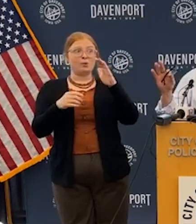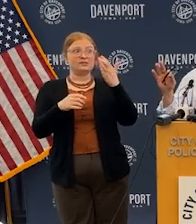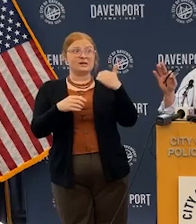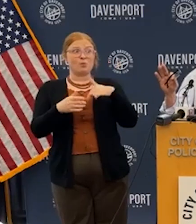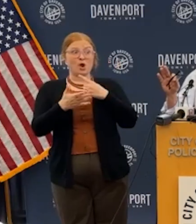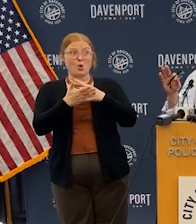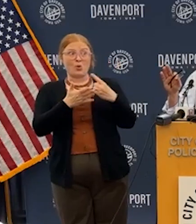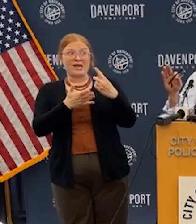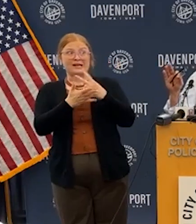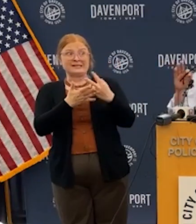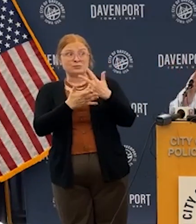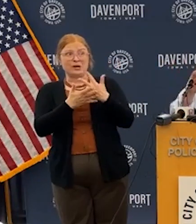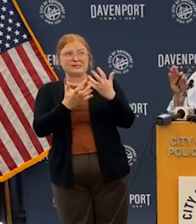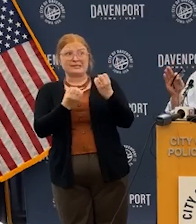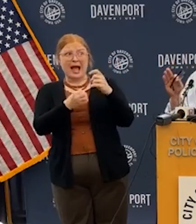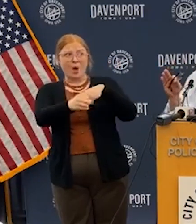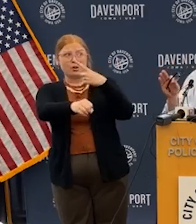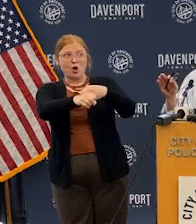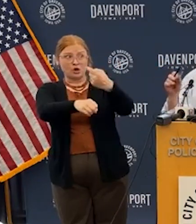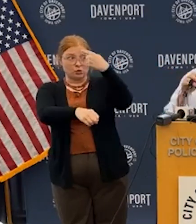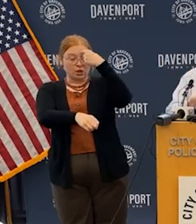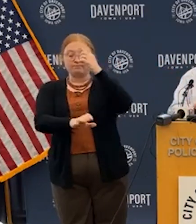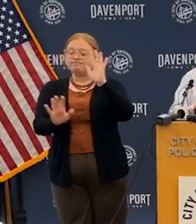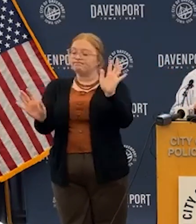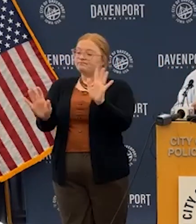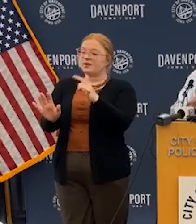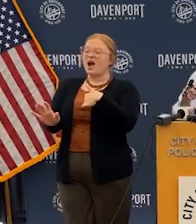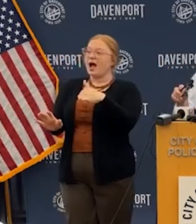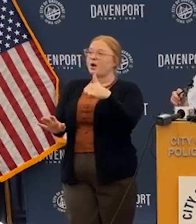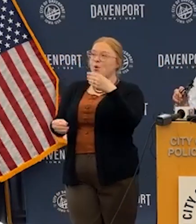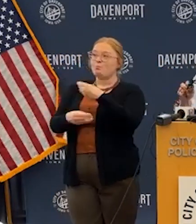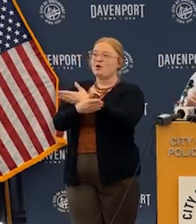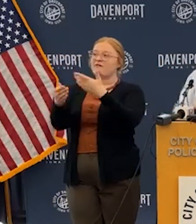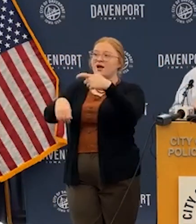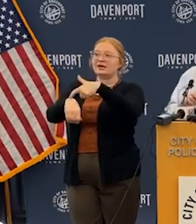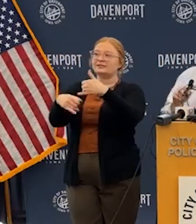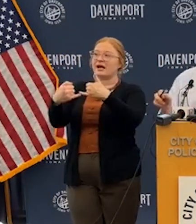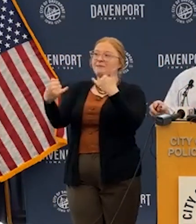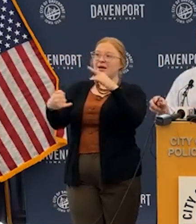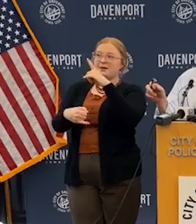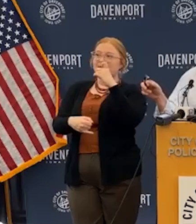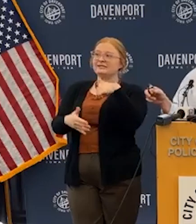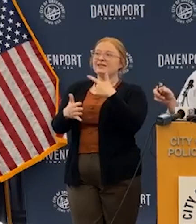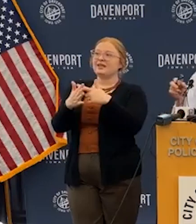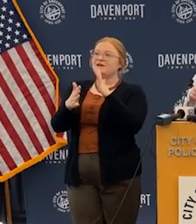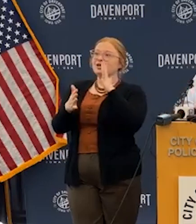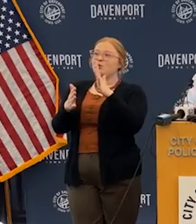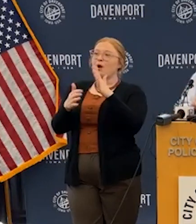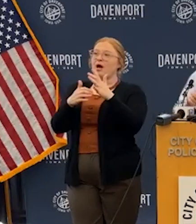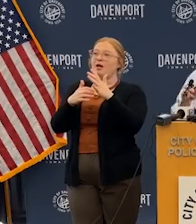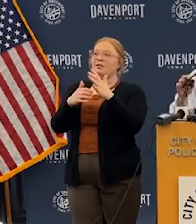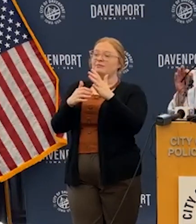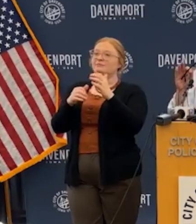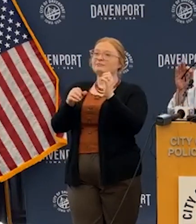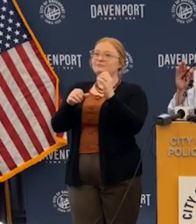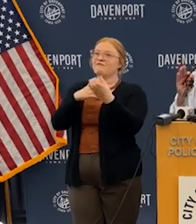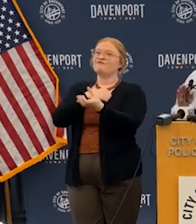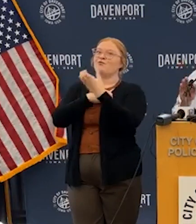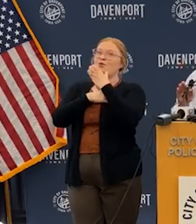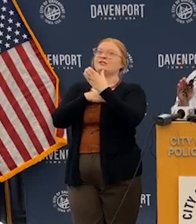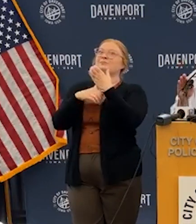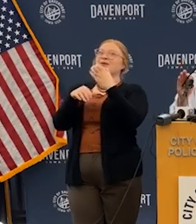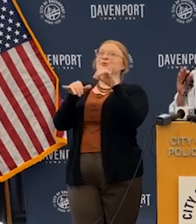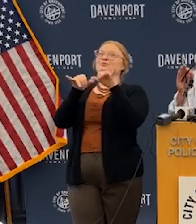specific time because then you'll say, Mike, you said tomorrow or today or whatever, and we're not. Believe me, that we